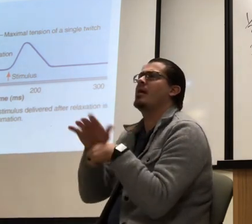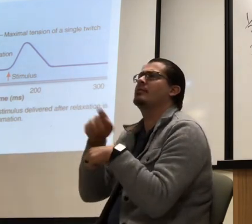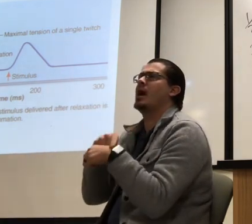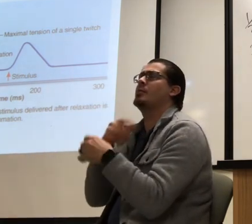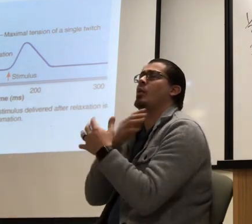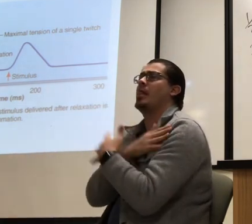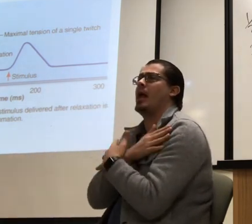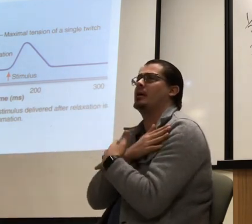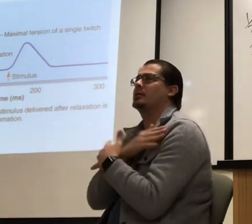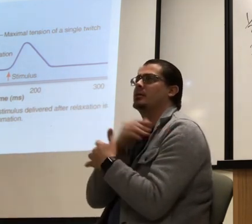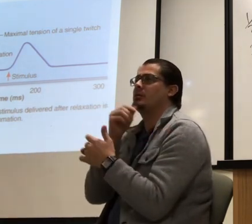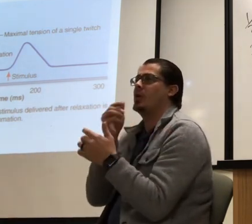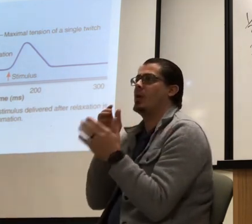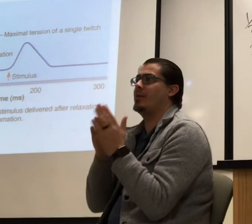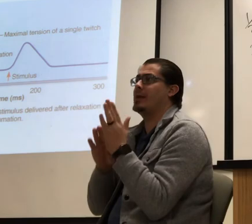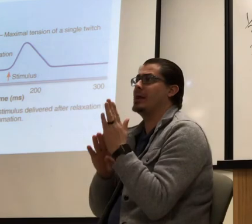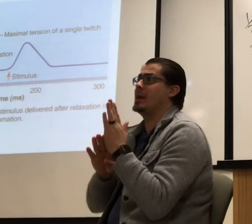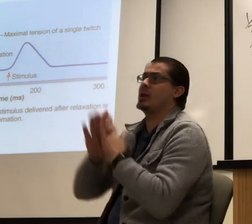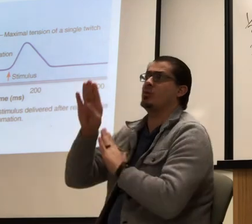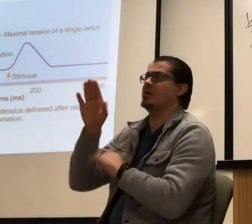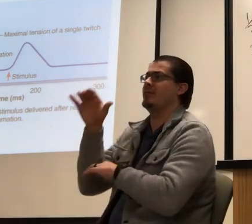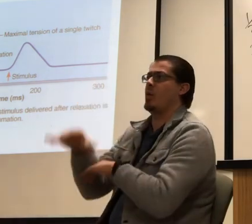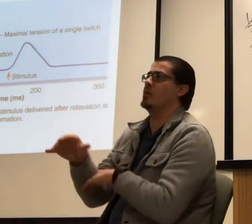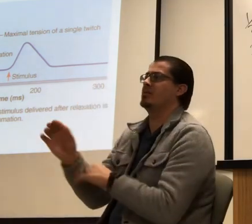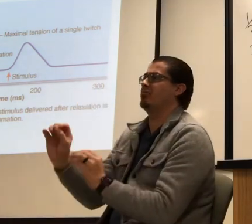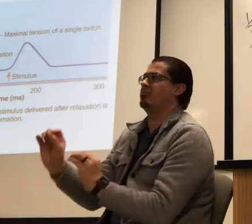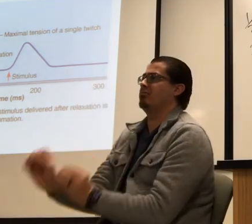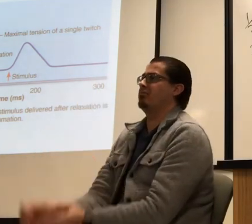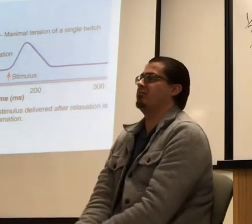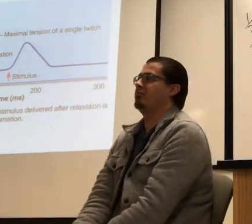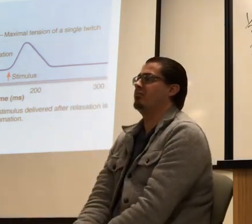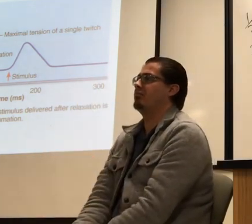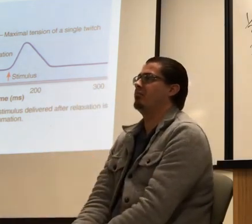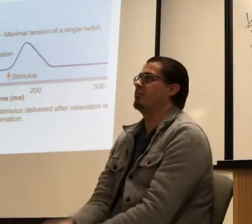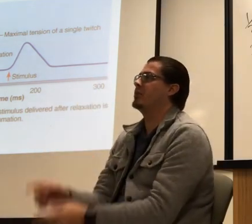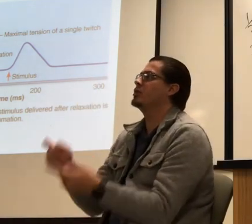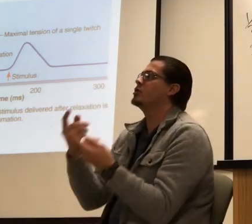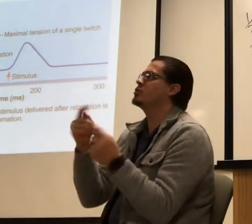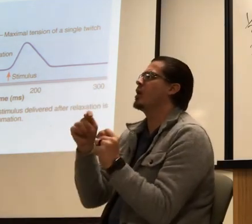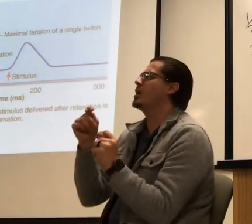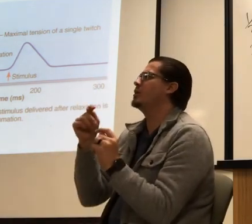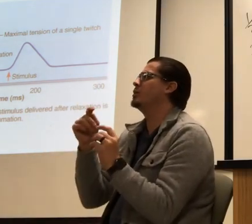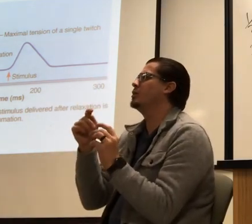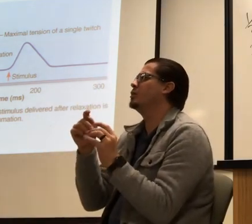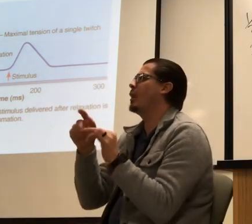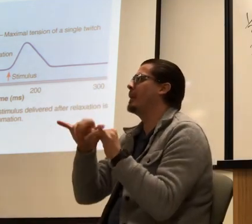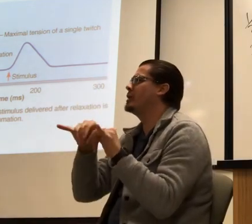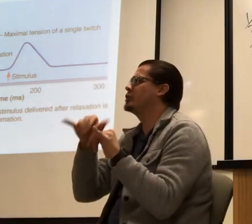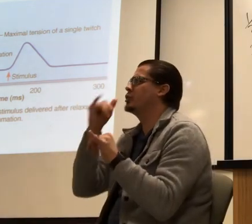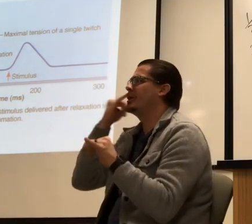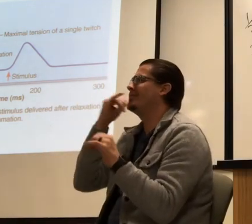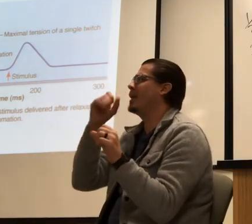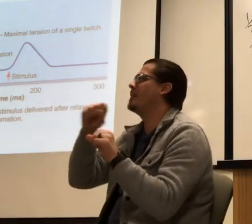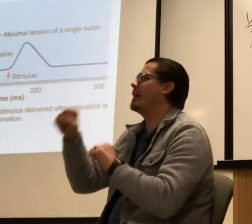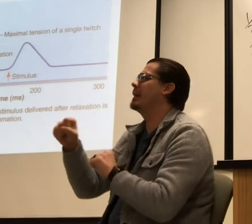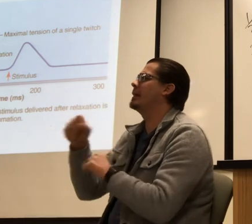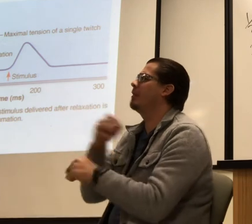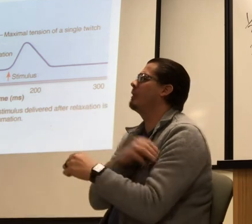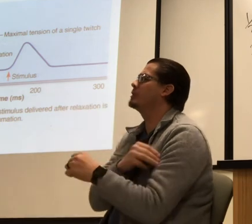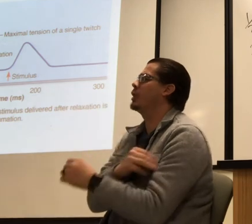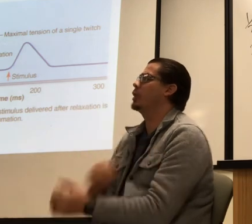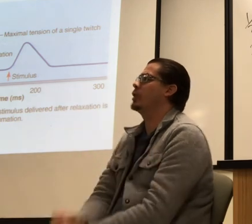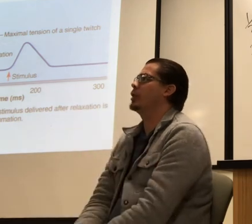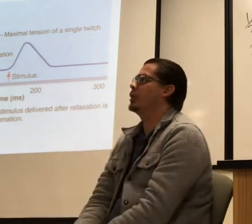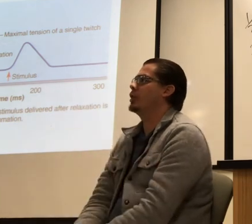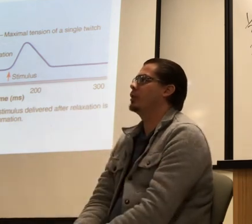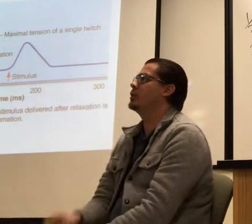re-stimulate, well, you don't get an increase in force. Okay. But again, you're trying to see the capabilities of muscle, so